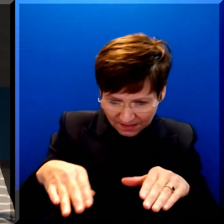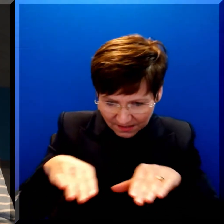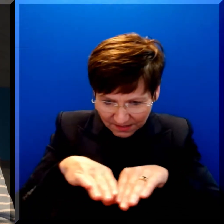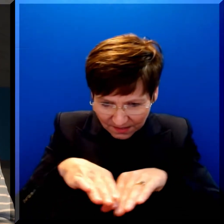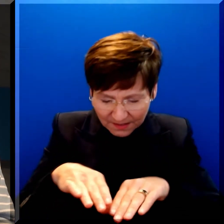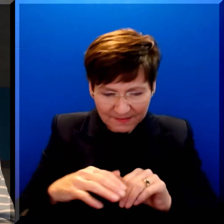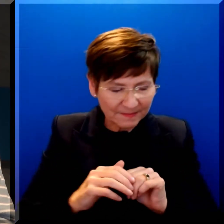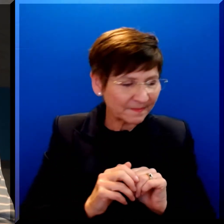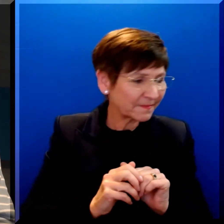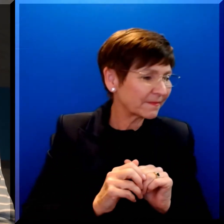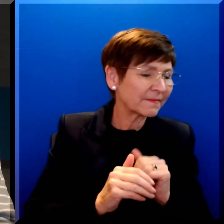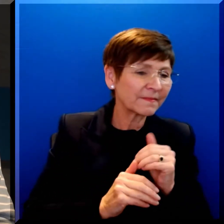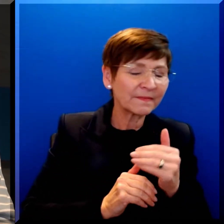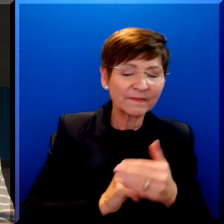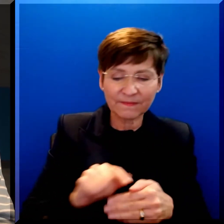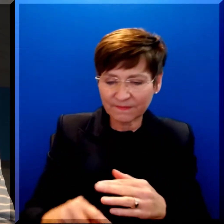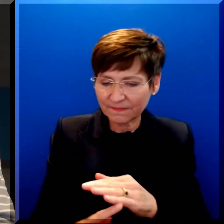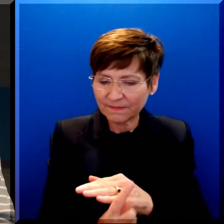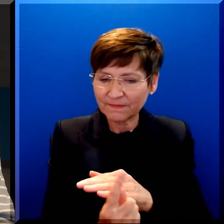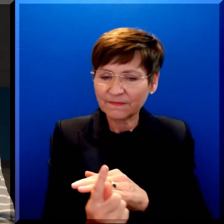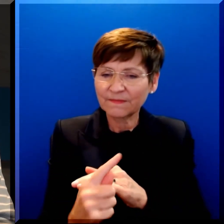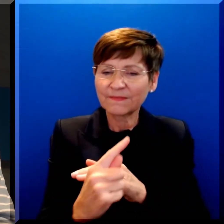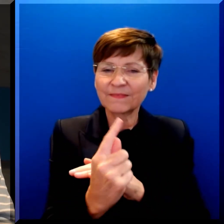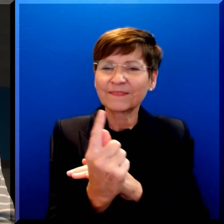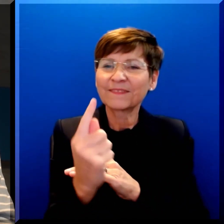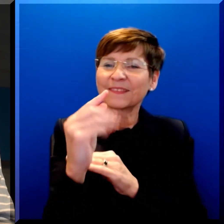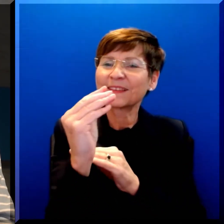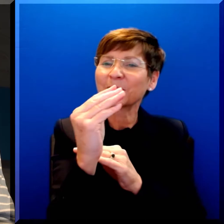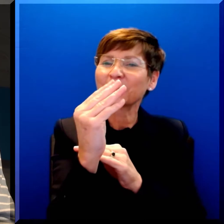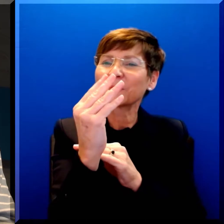bloom as flowers I can share.